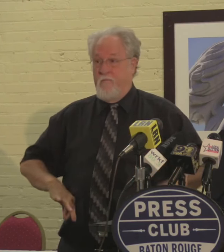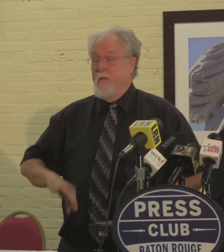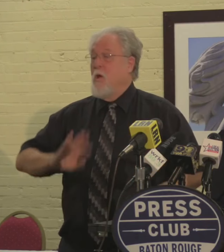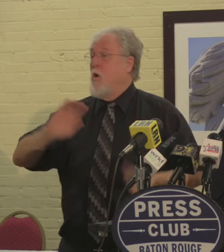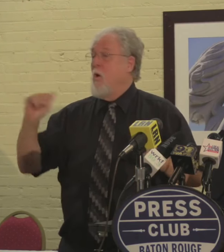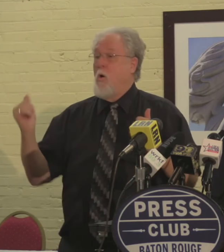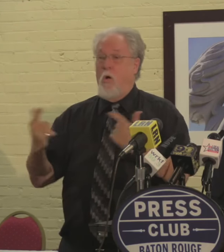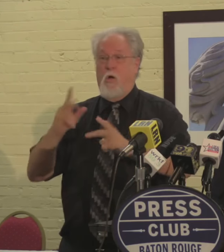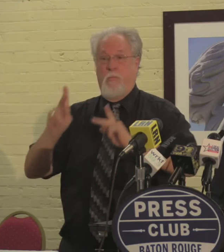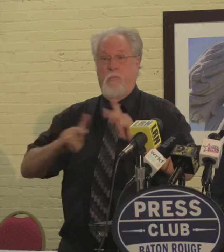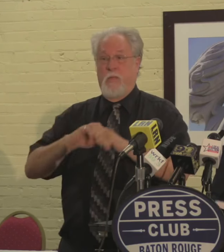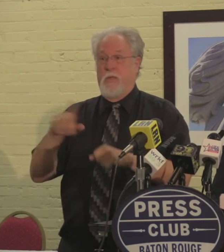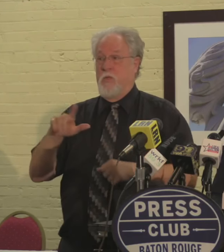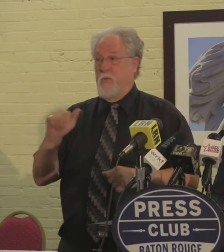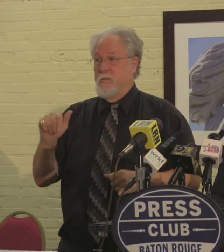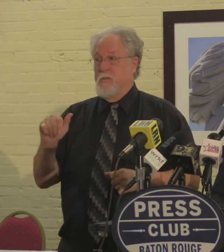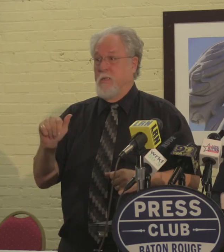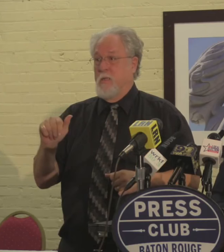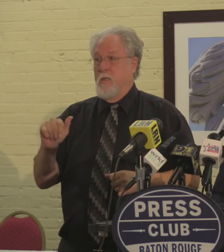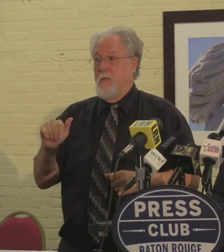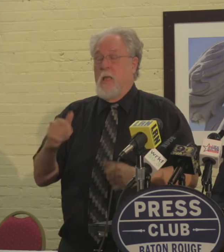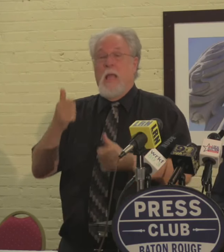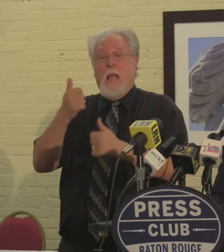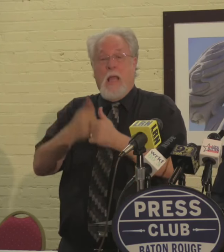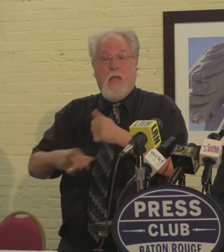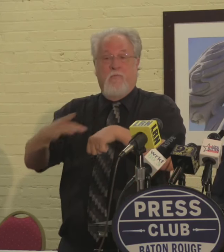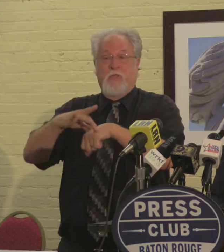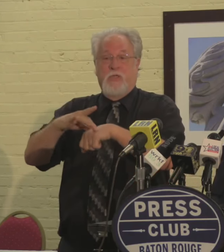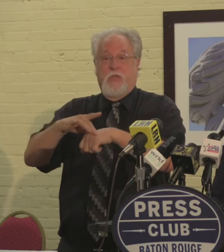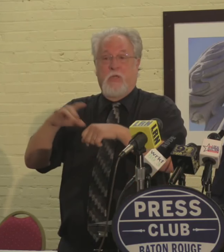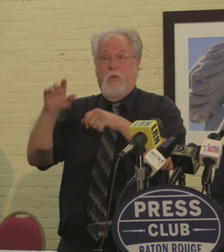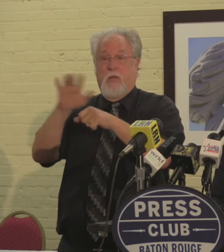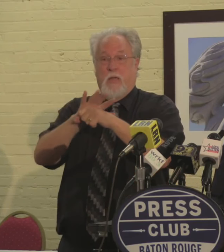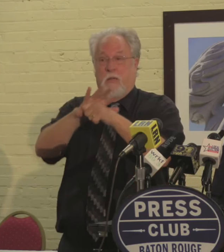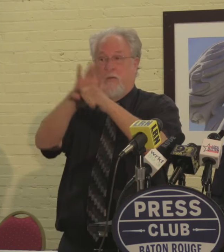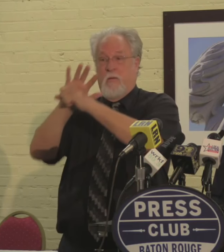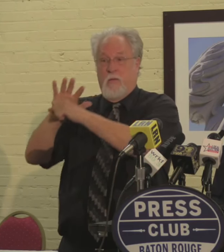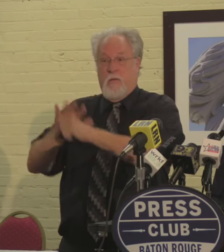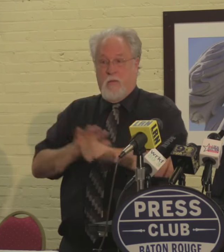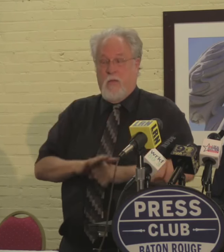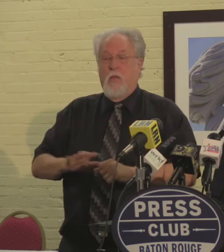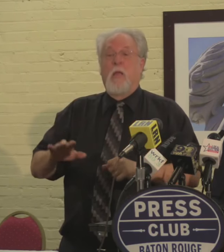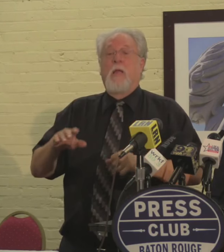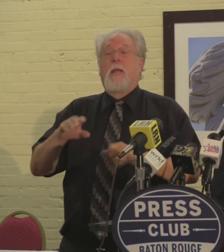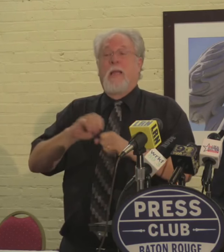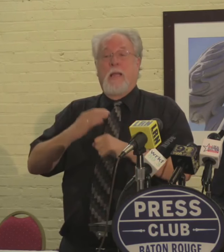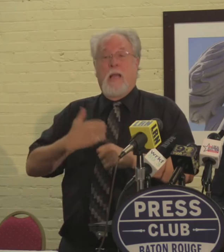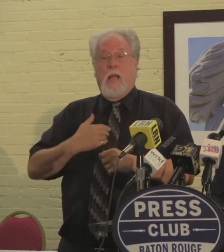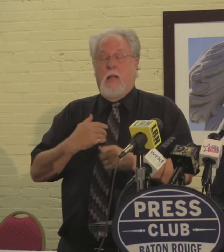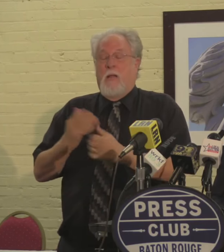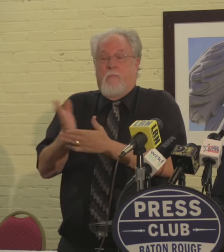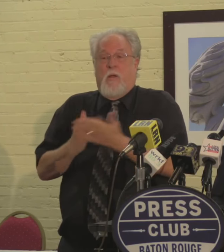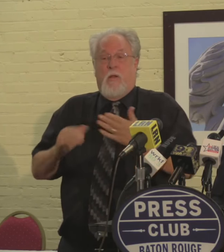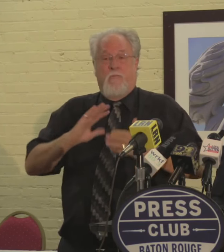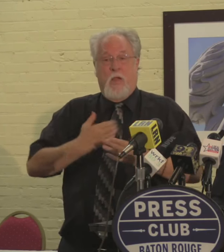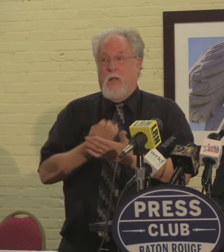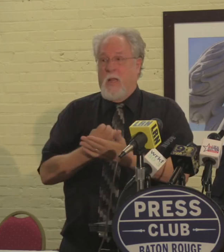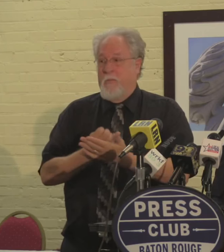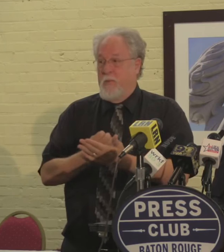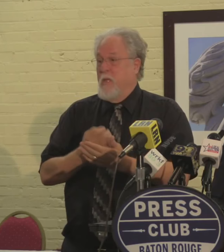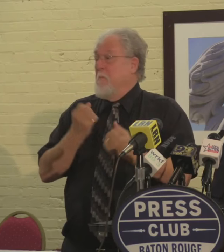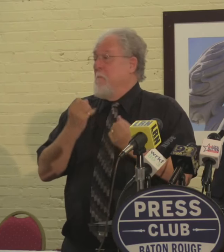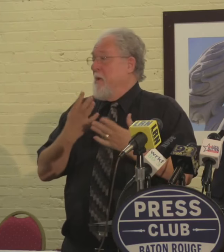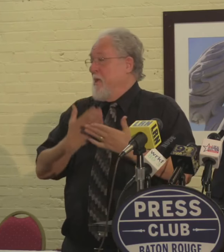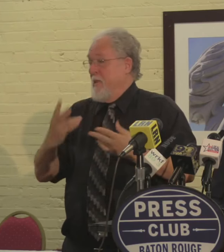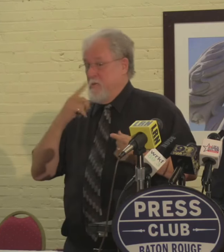all of the people in Louisiana, every geographic region, every sector of our economy. And we have a lot of signs that point in that